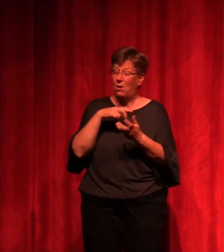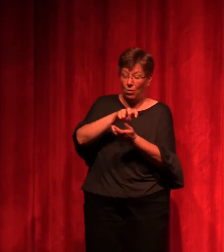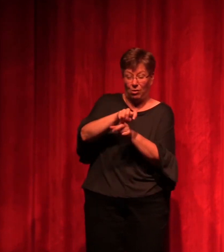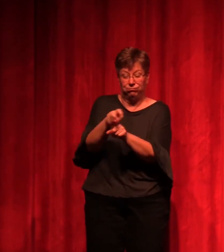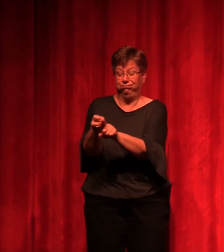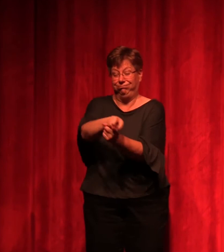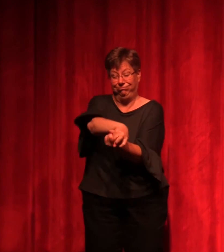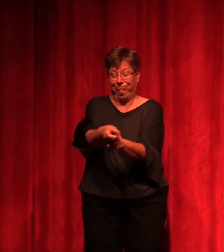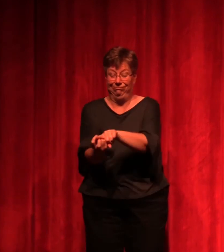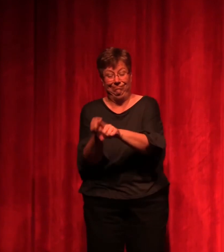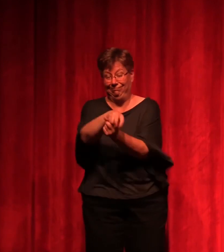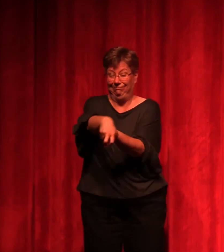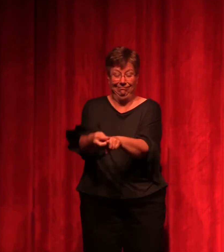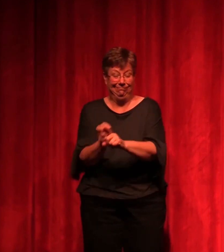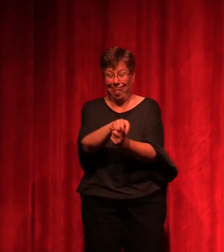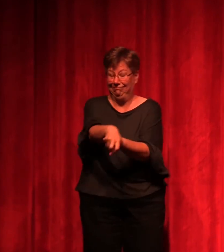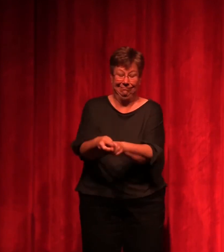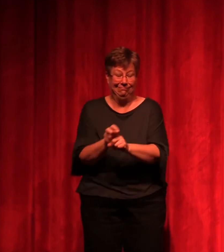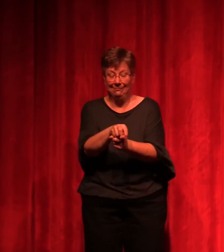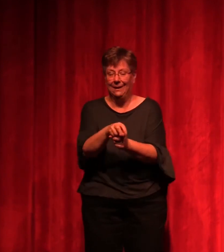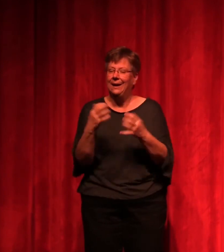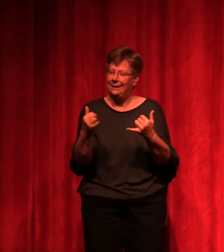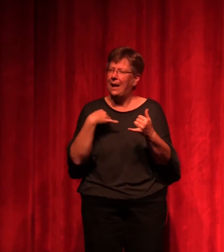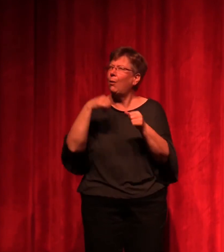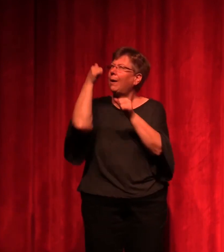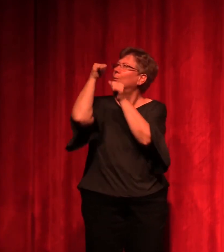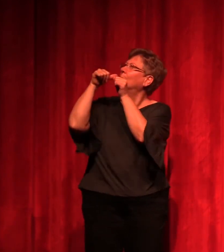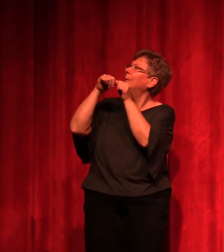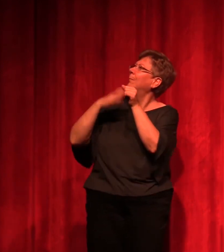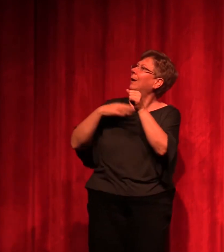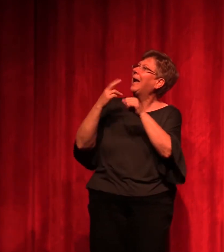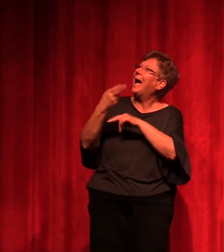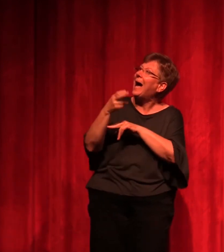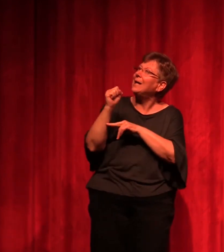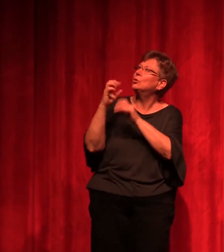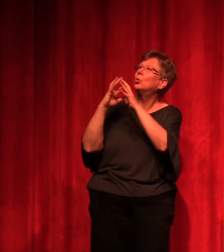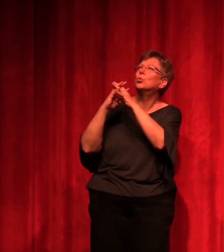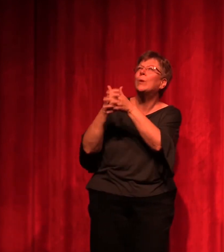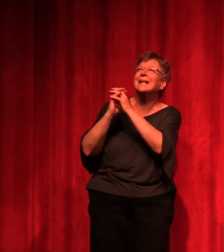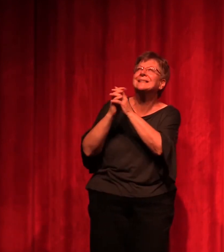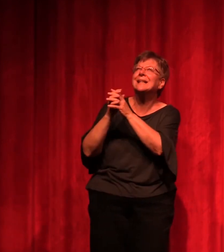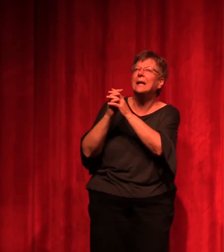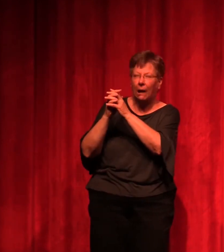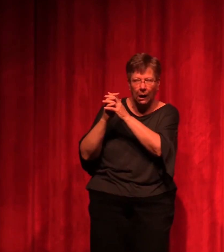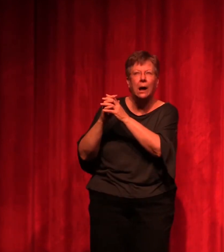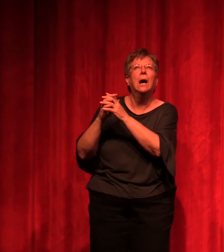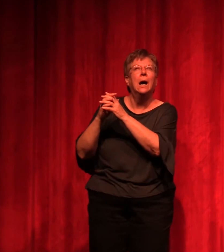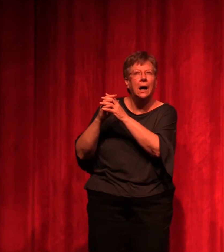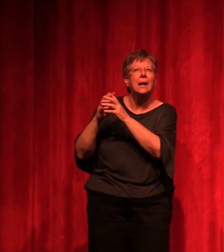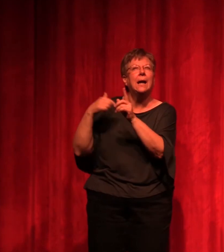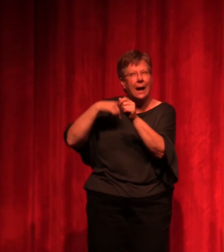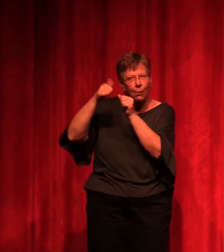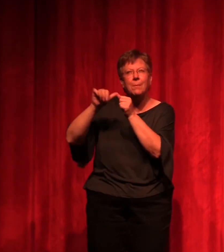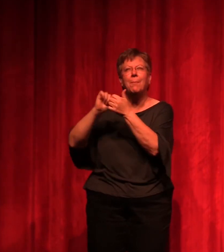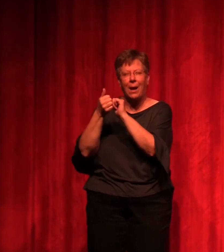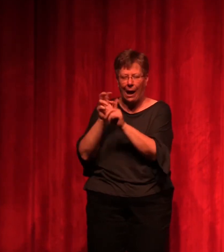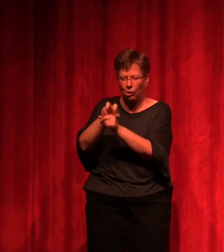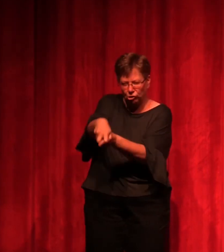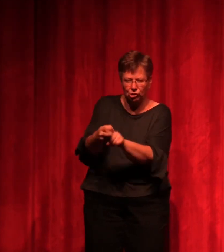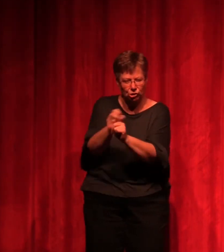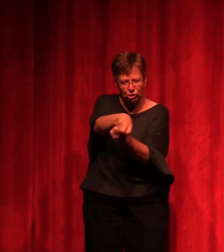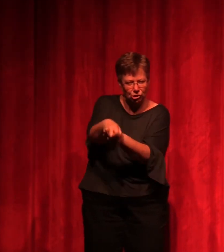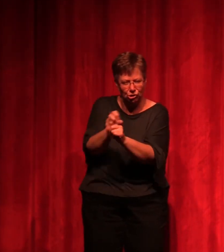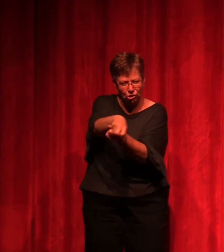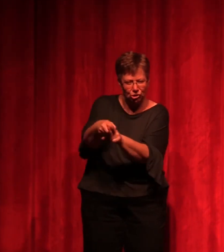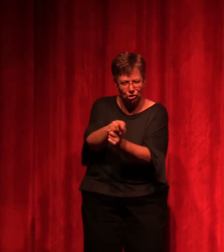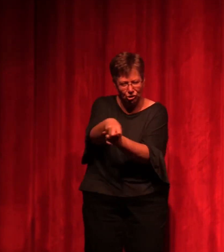him, and I'm now into my high school wrestling, and I got the thing like a half Nelson. I got a leg hook going, and it was chaos,